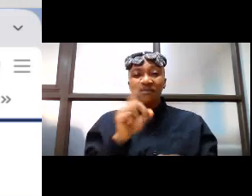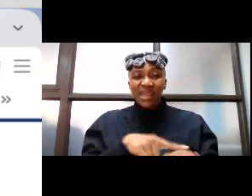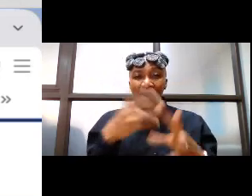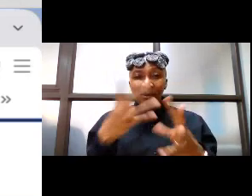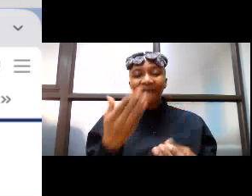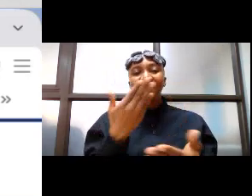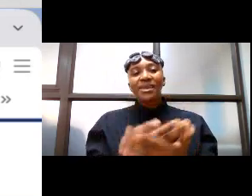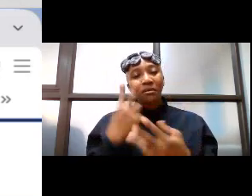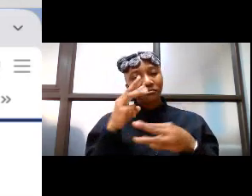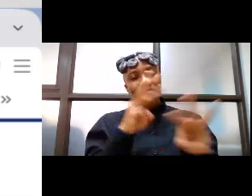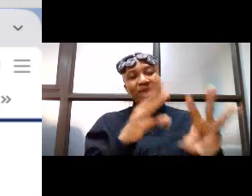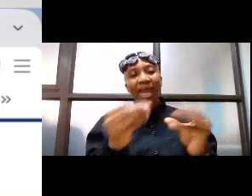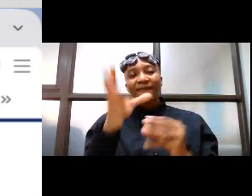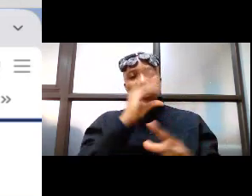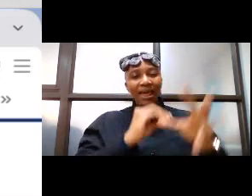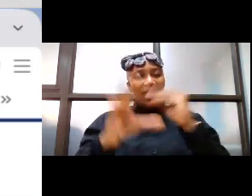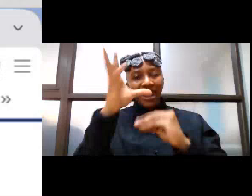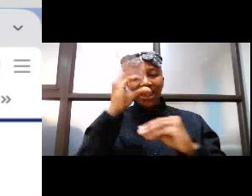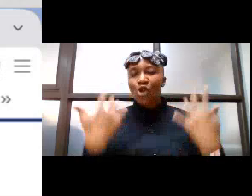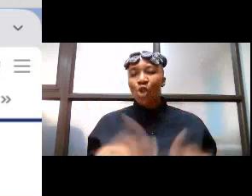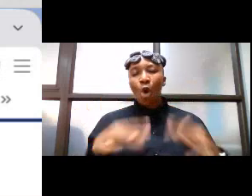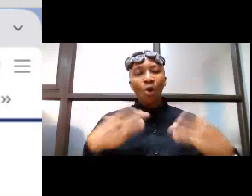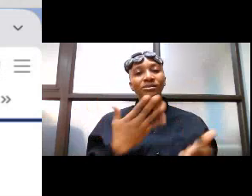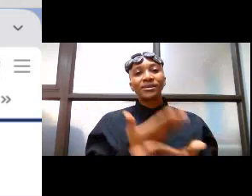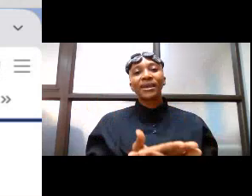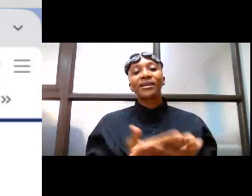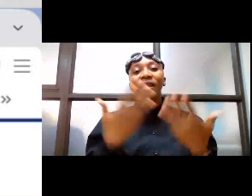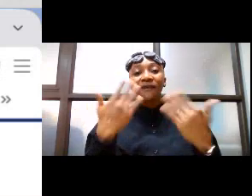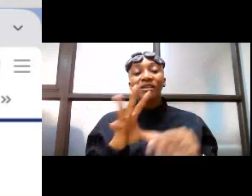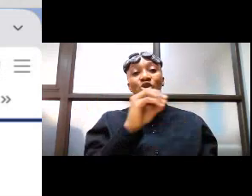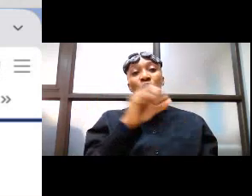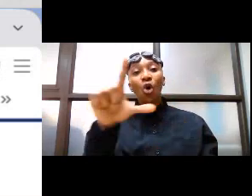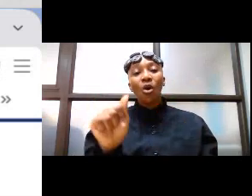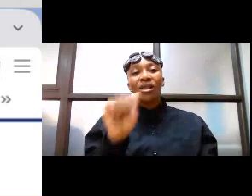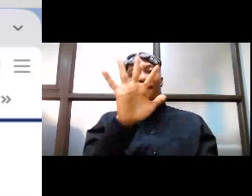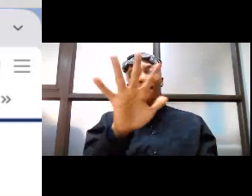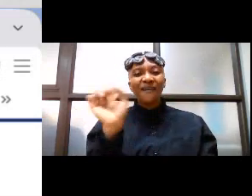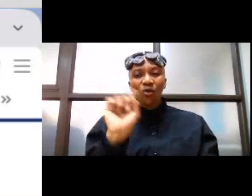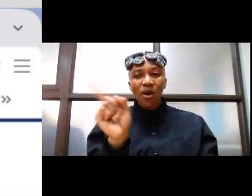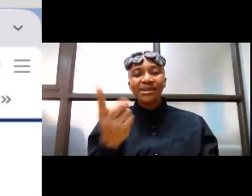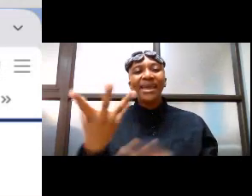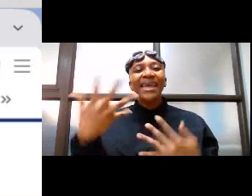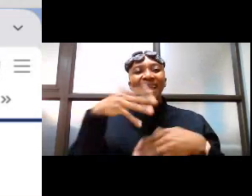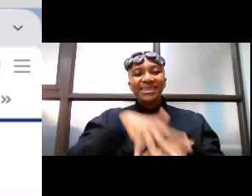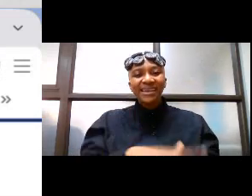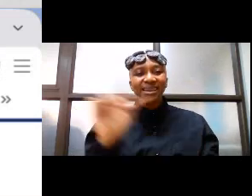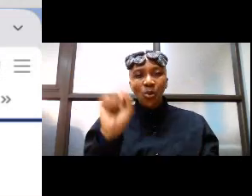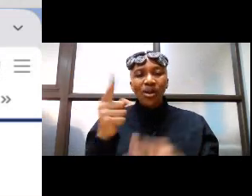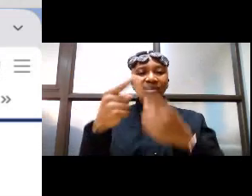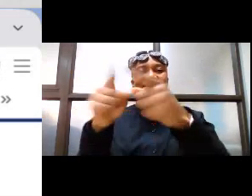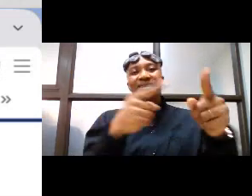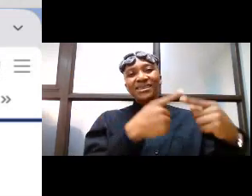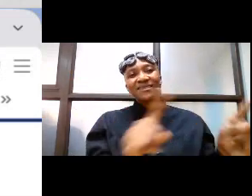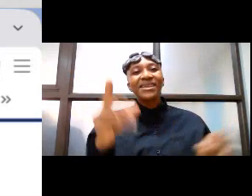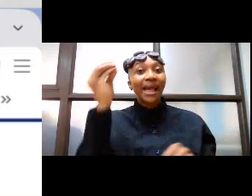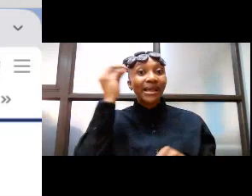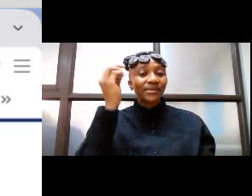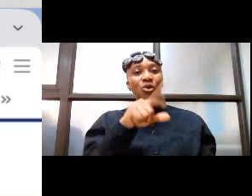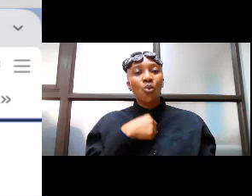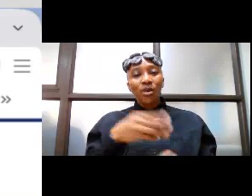more to learn about it. And Ola 5 is just interrogating you into the different aspects which we learned this week. Okay,